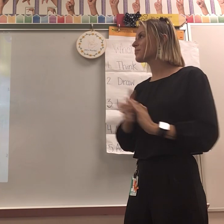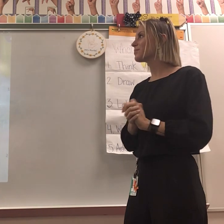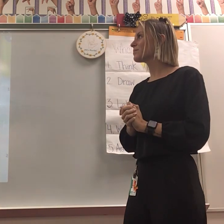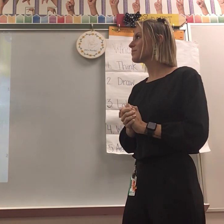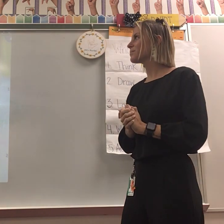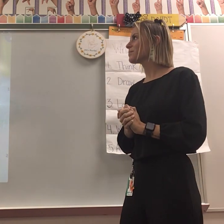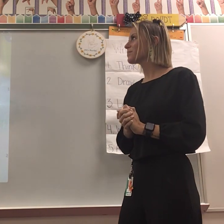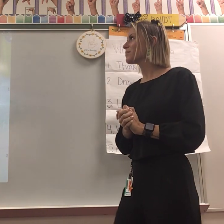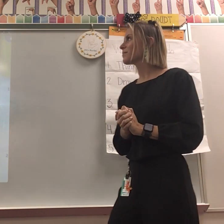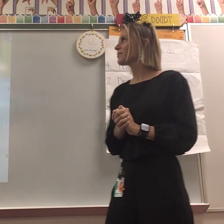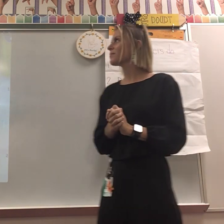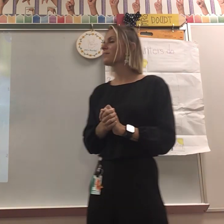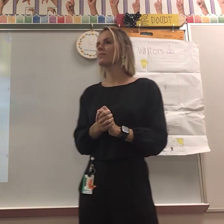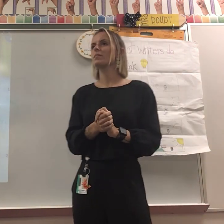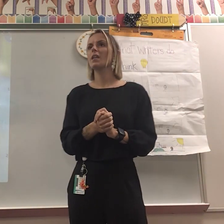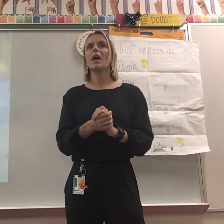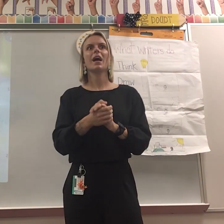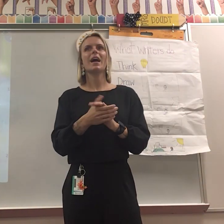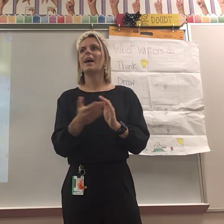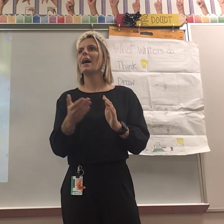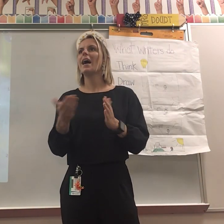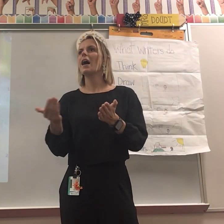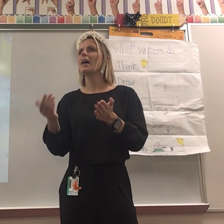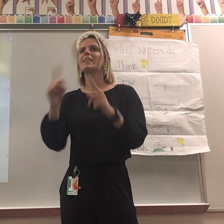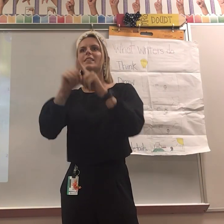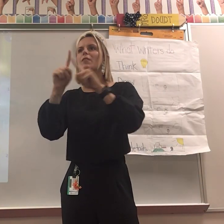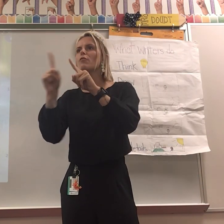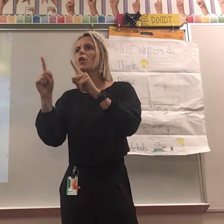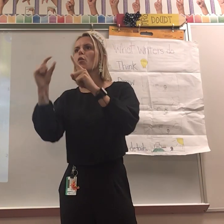Okay, so alike. Anyone have another word in their head for the word compare?